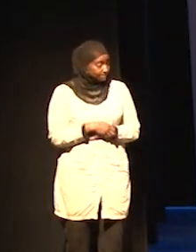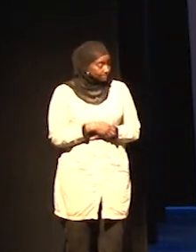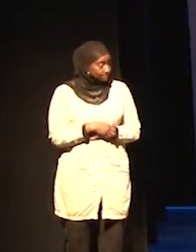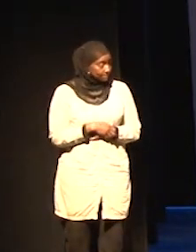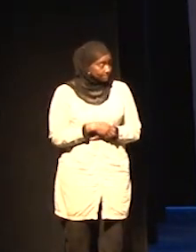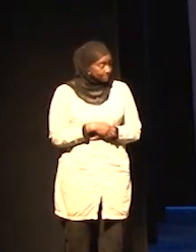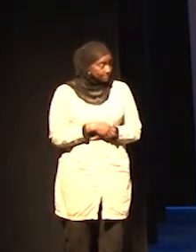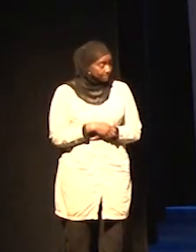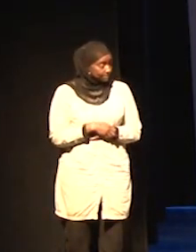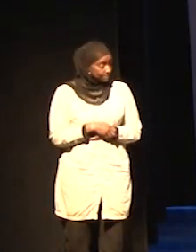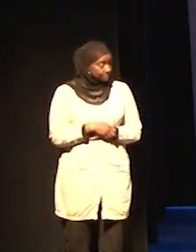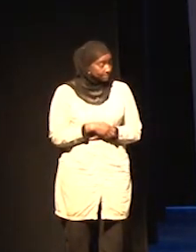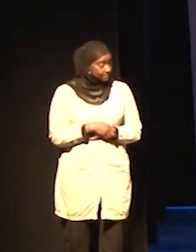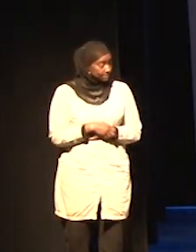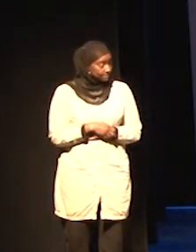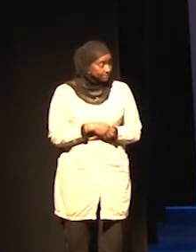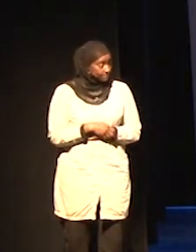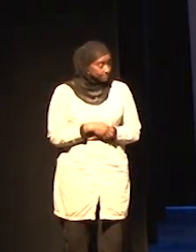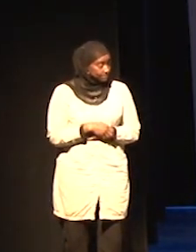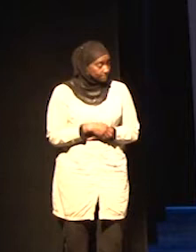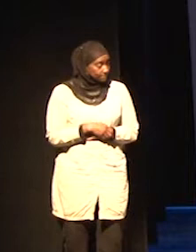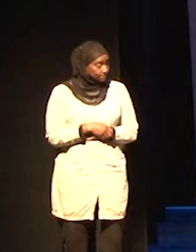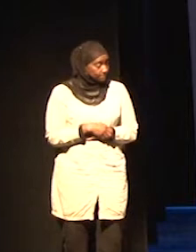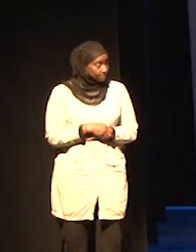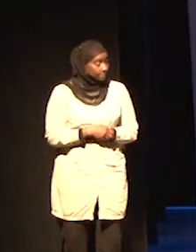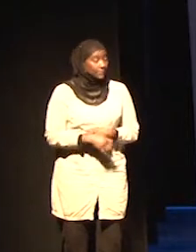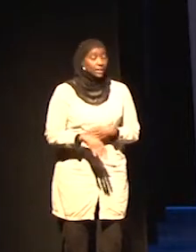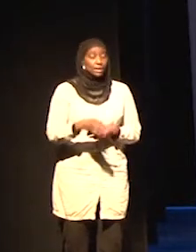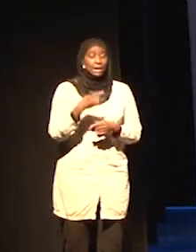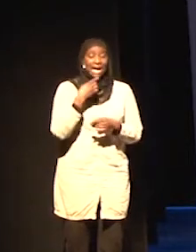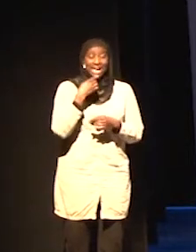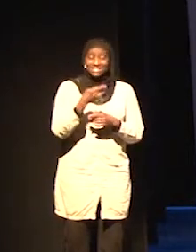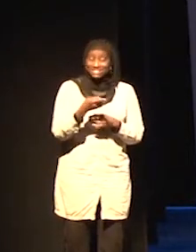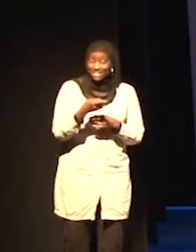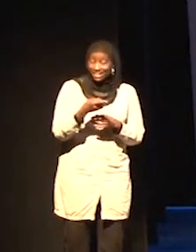that history has placed each and every one of you